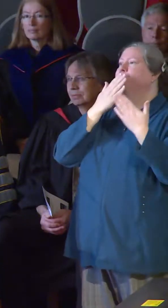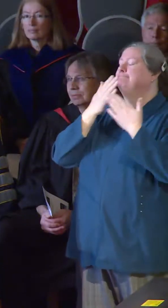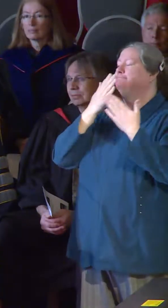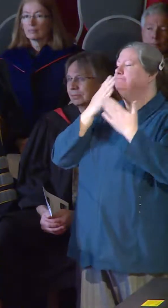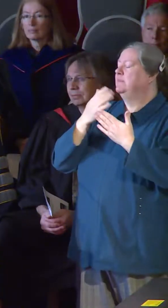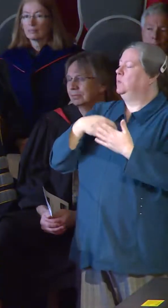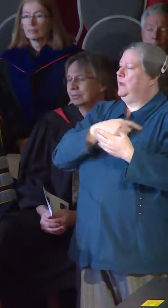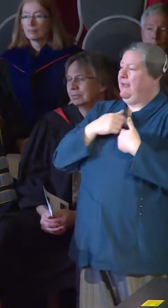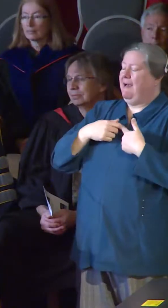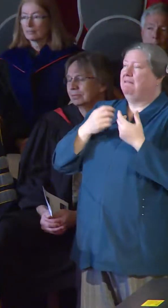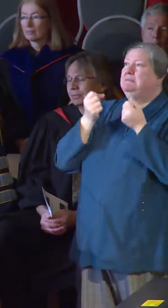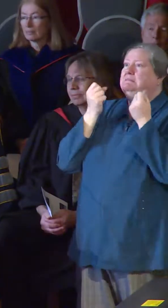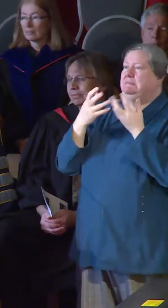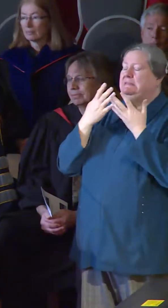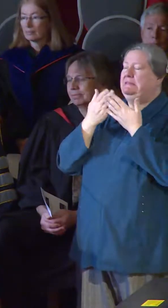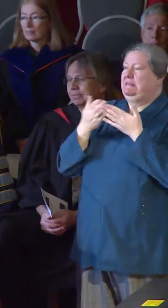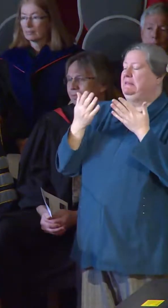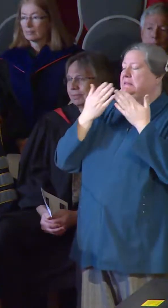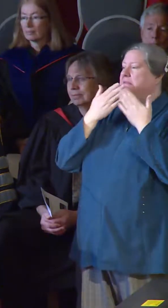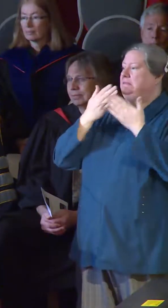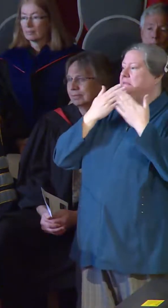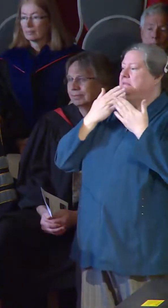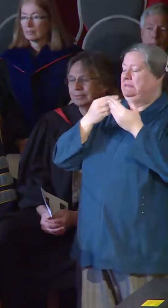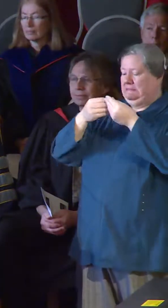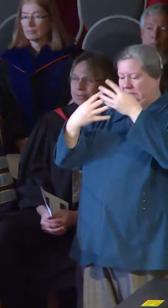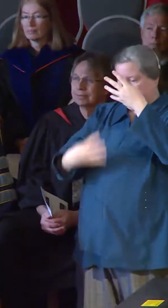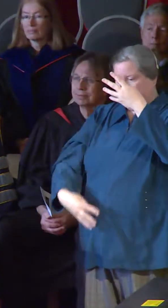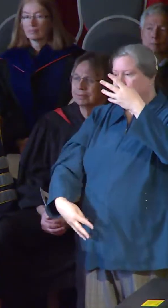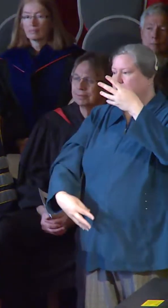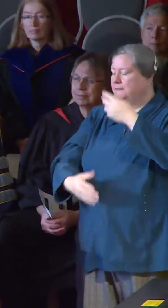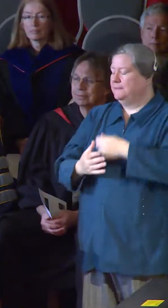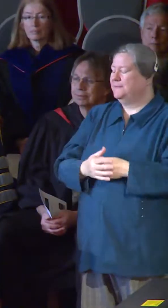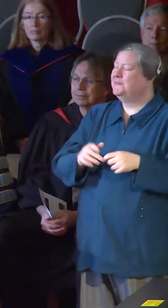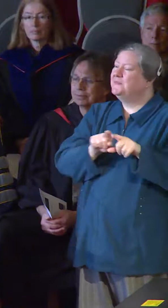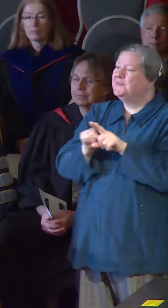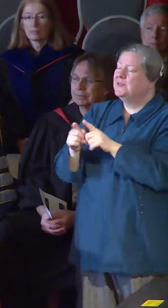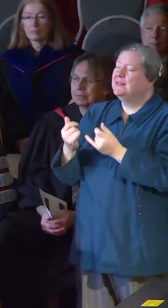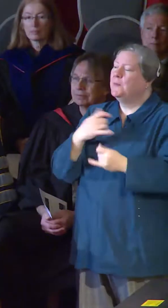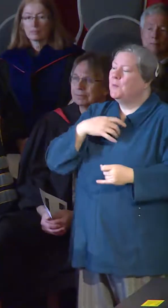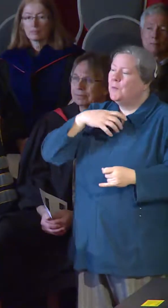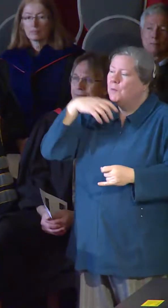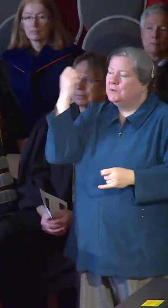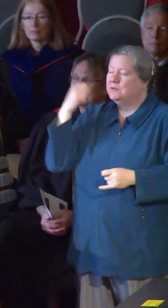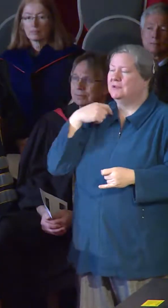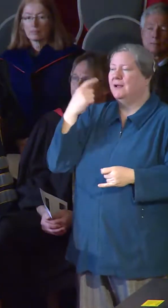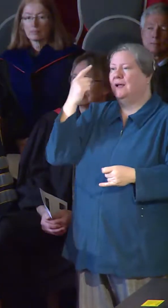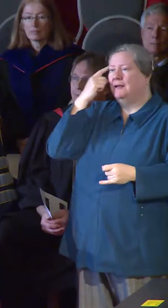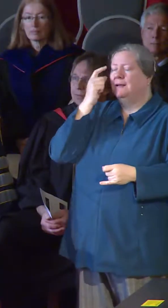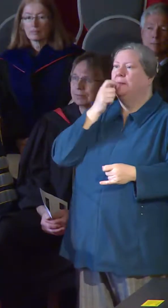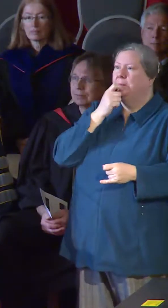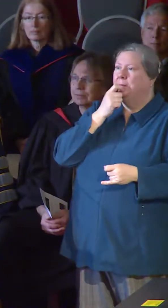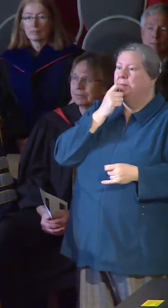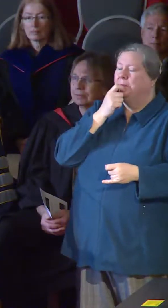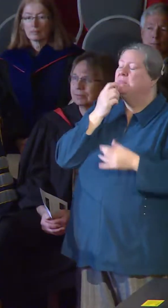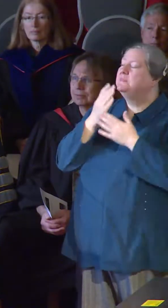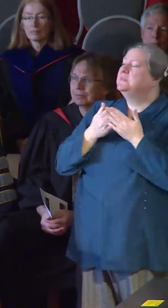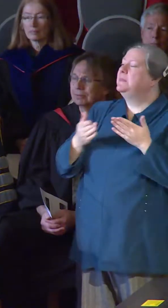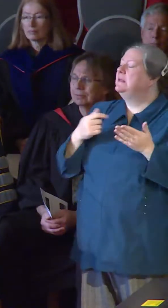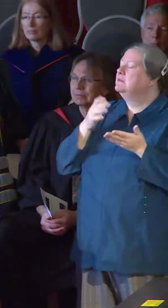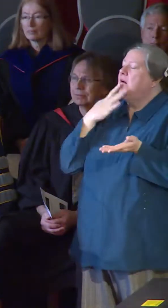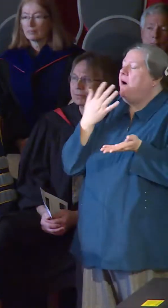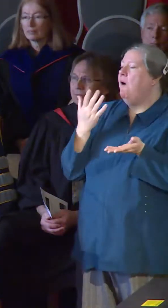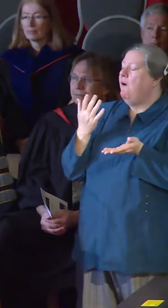is endless. Another thing I've realized as I've aged is that it's very easy to take so many things for